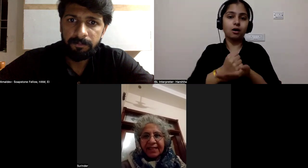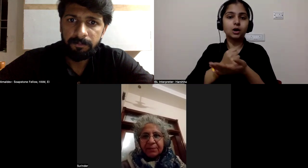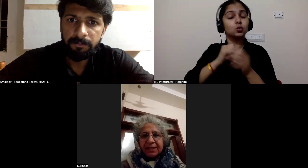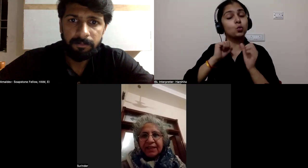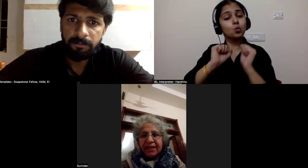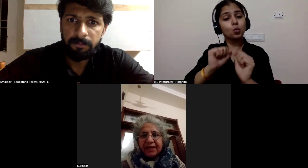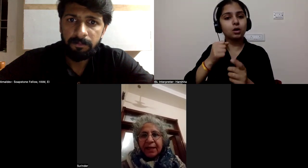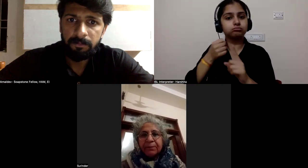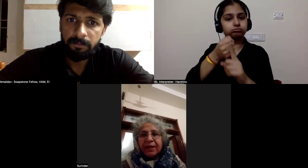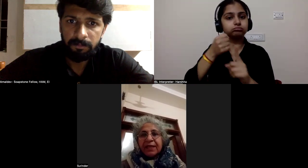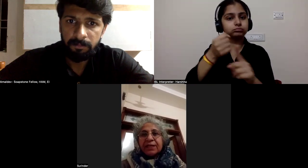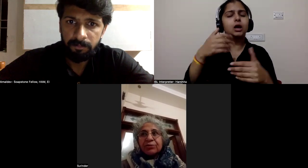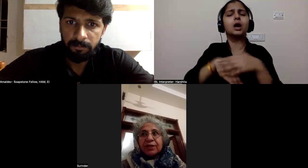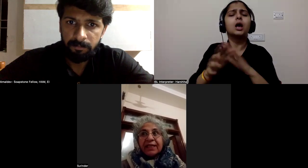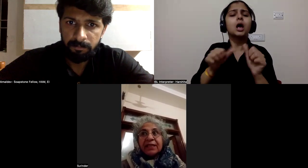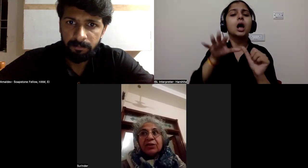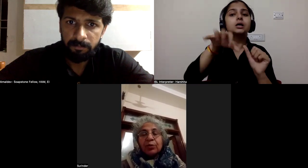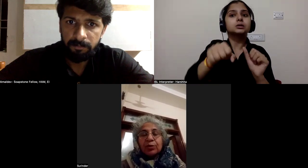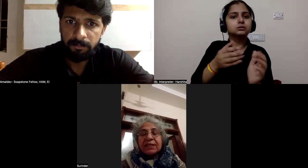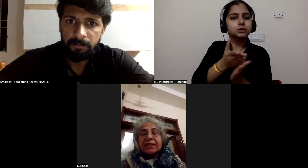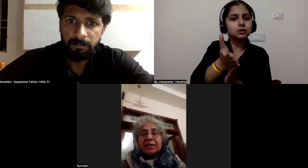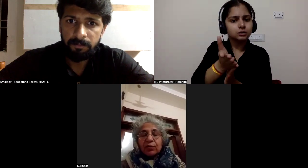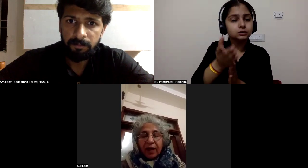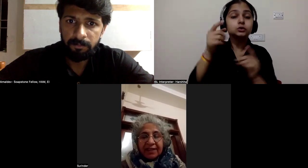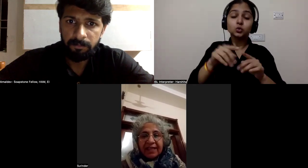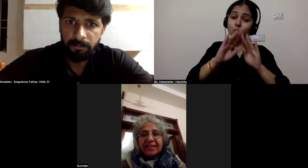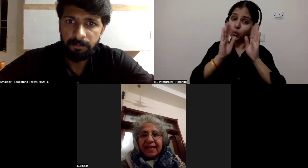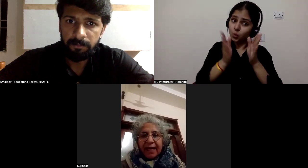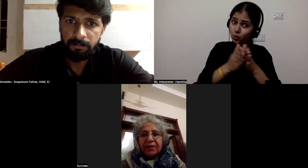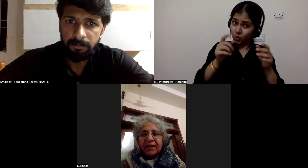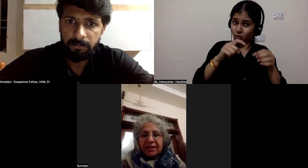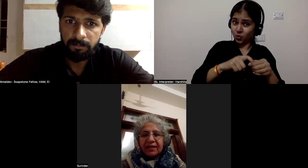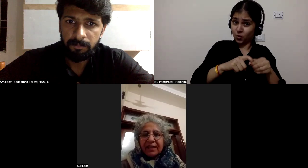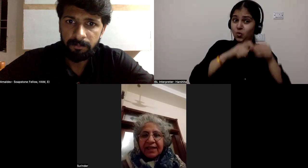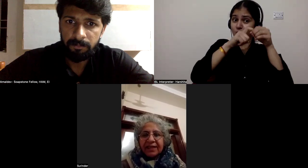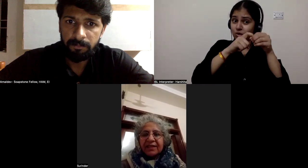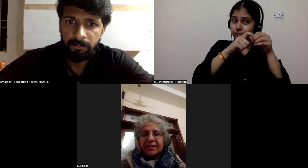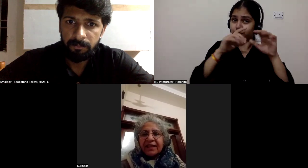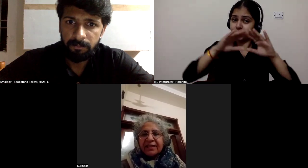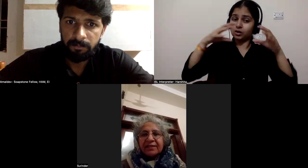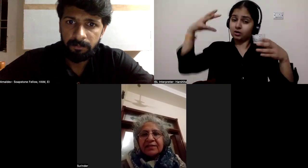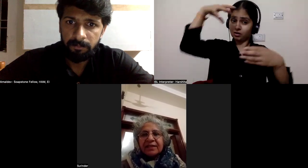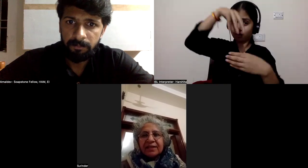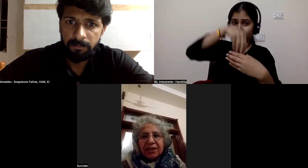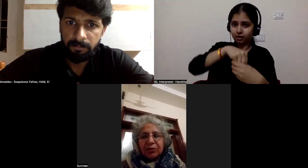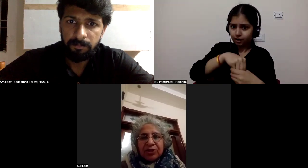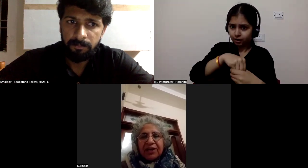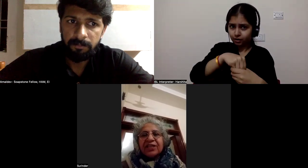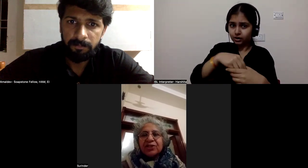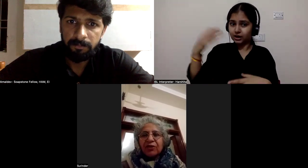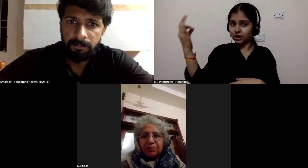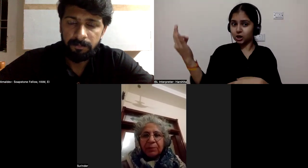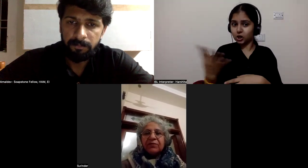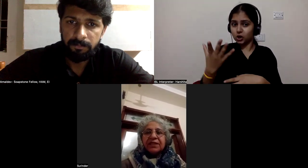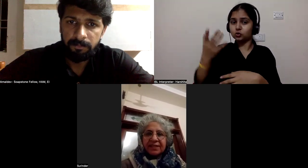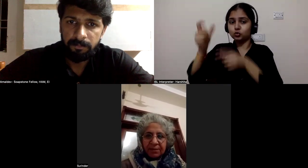the accessibility area, so that those qualities can be inculcated in the new